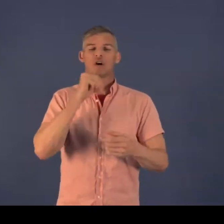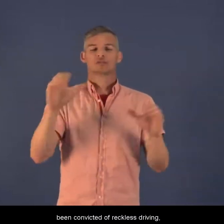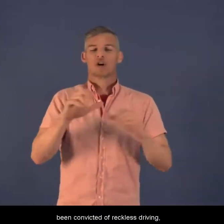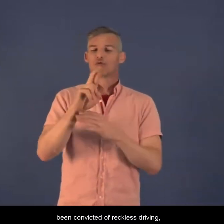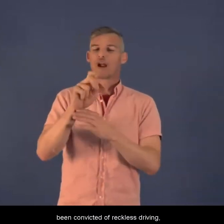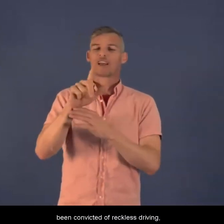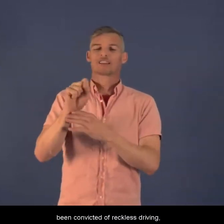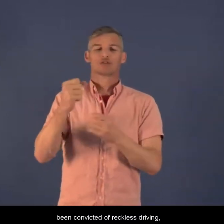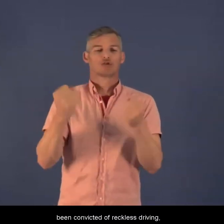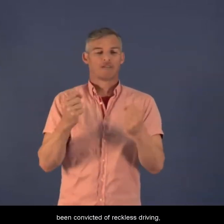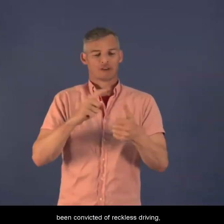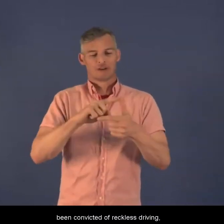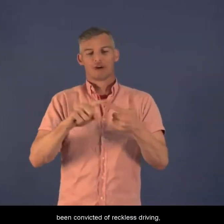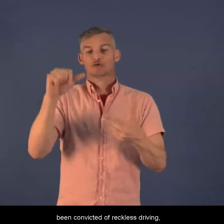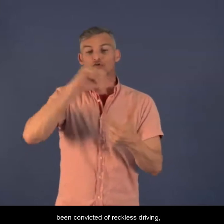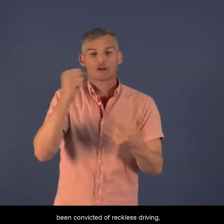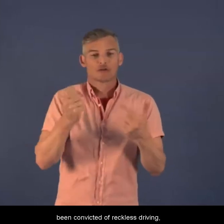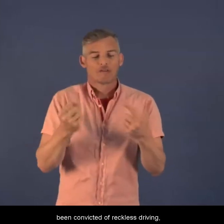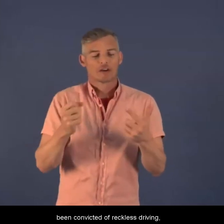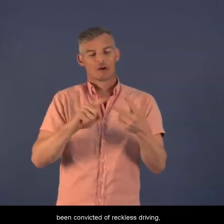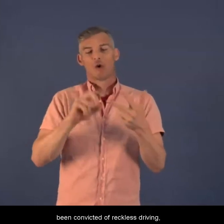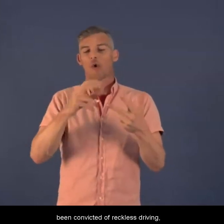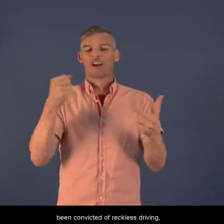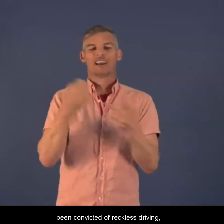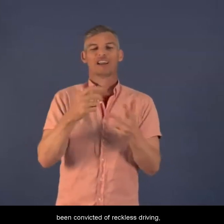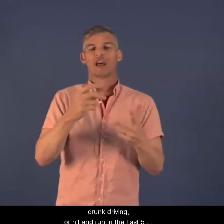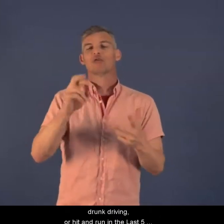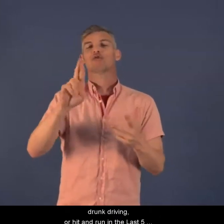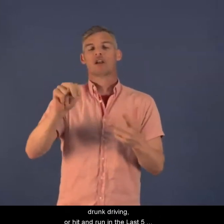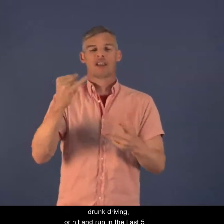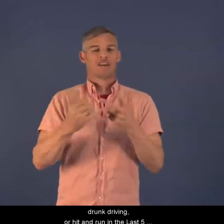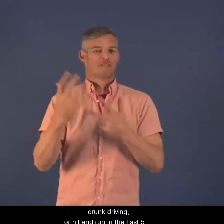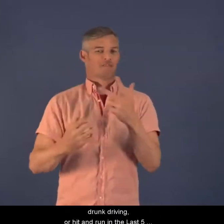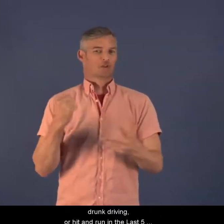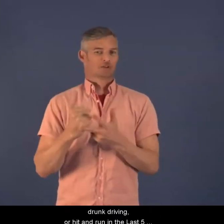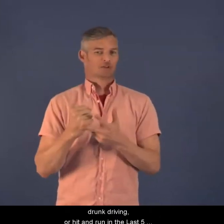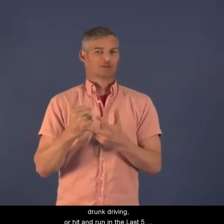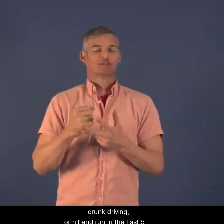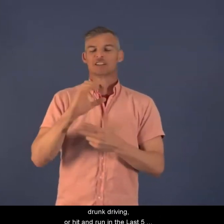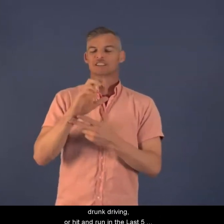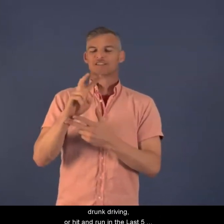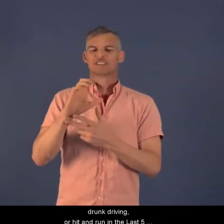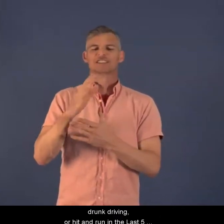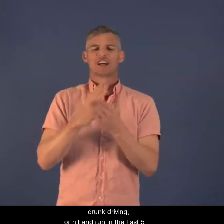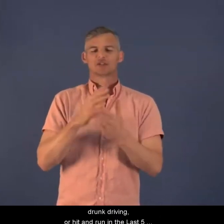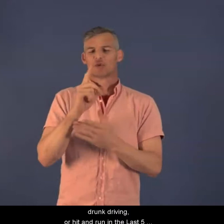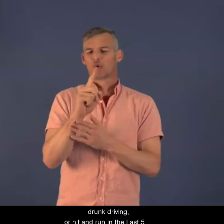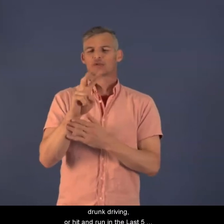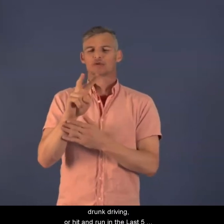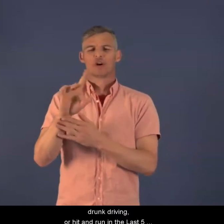been convicted of reckless driving, drunk driving, or hit and run in the last 5 years. CVC